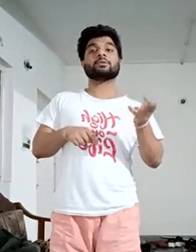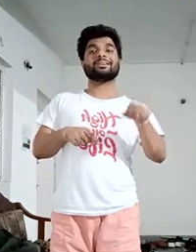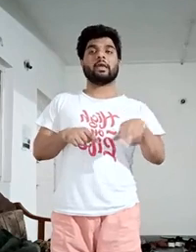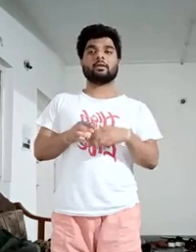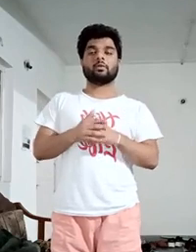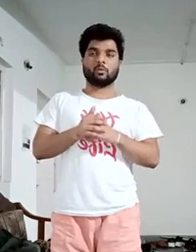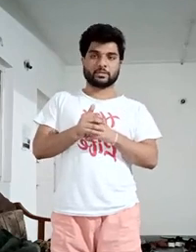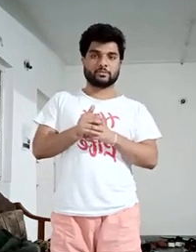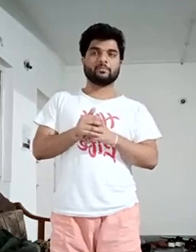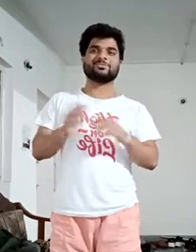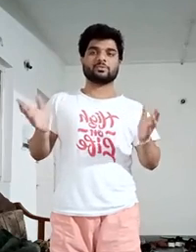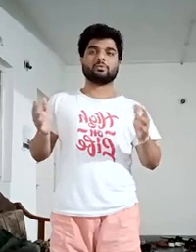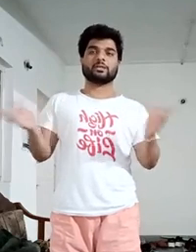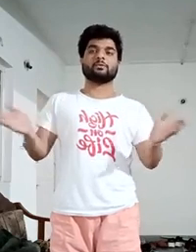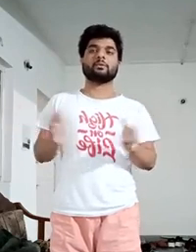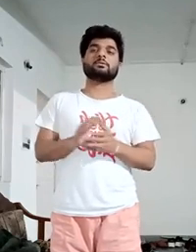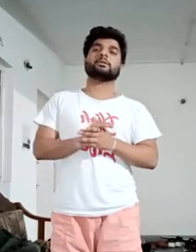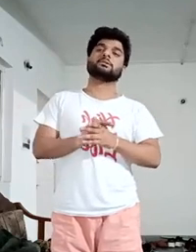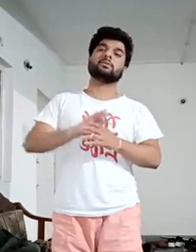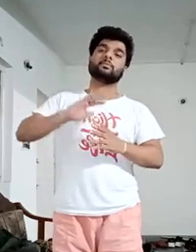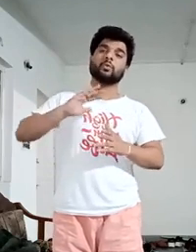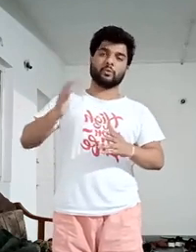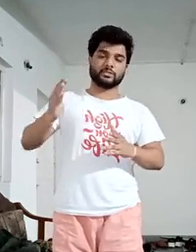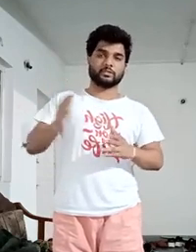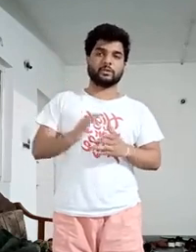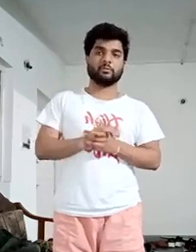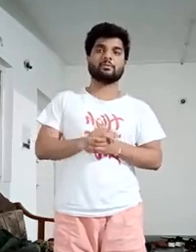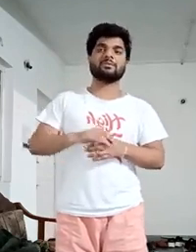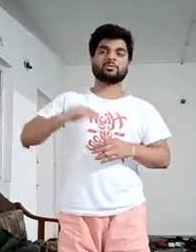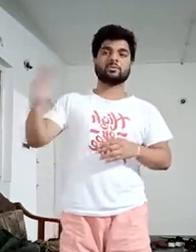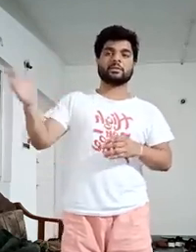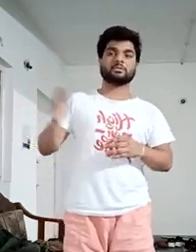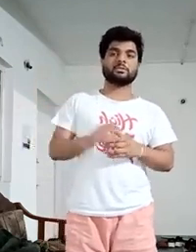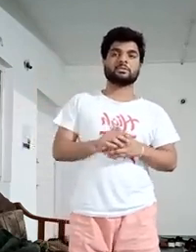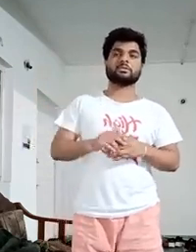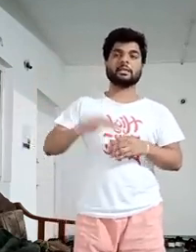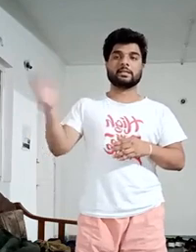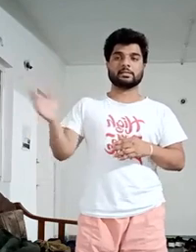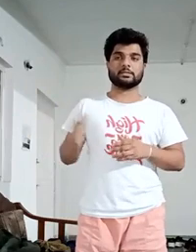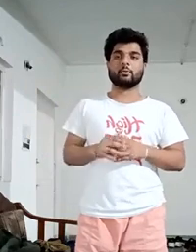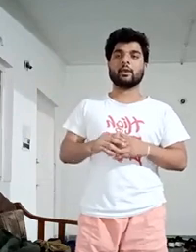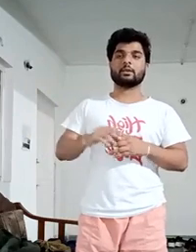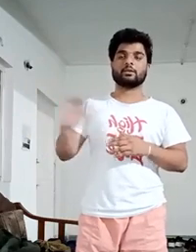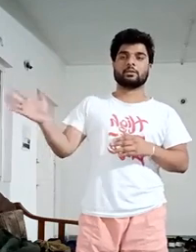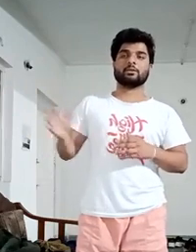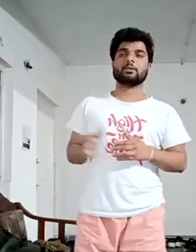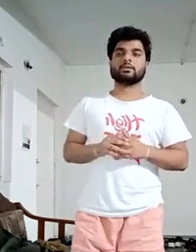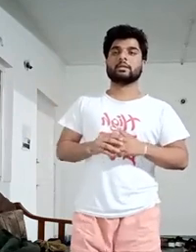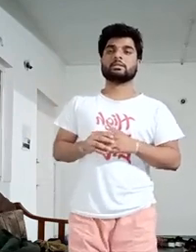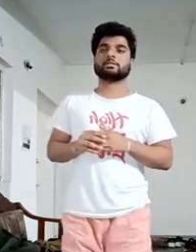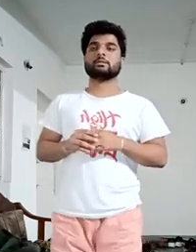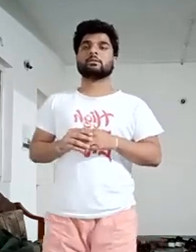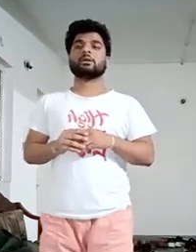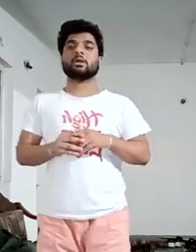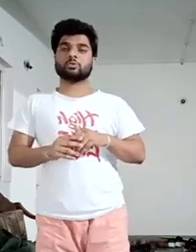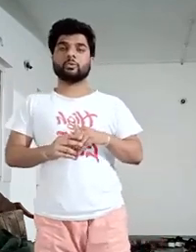in an object, so it will change the original value. So next is the serialization. Why serialization? So we